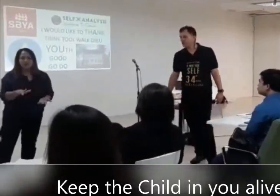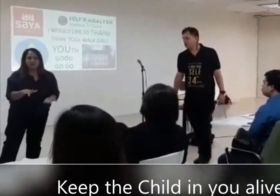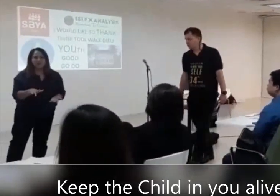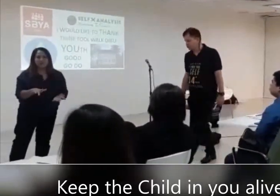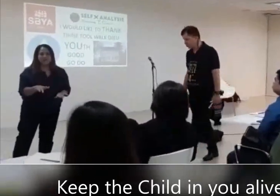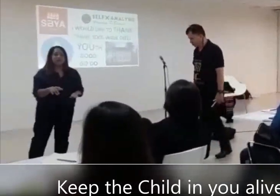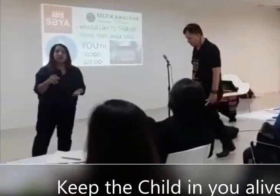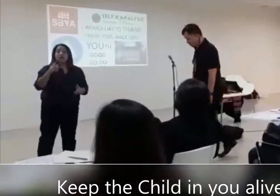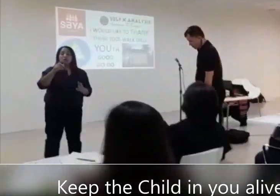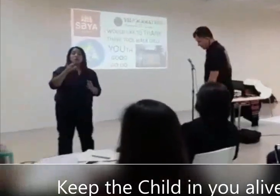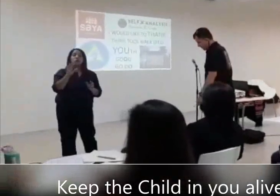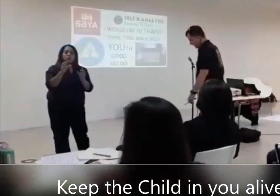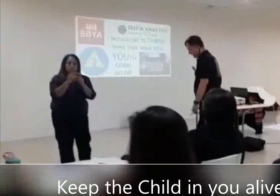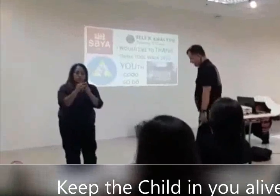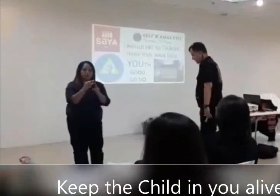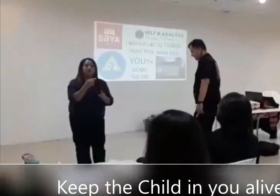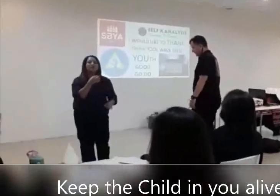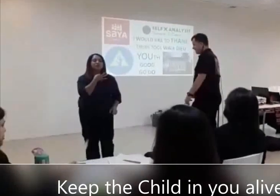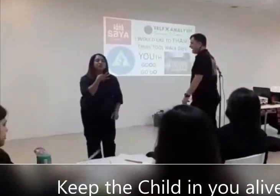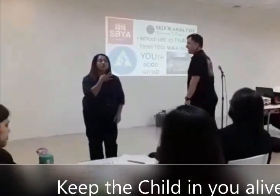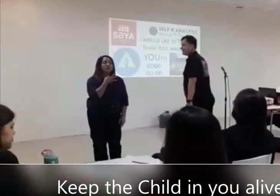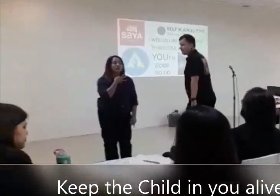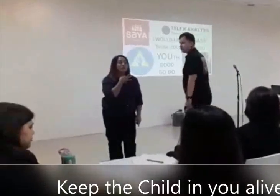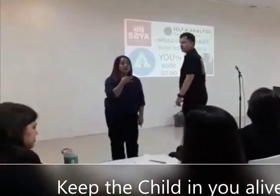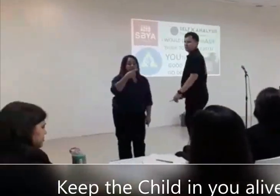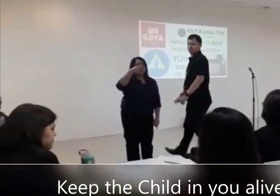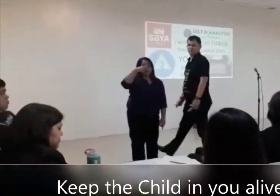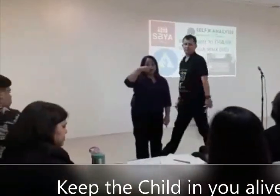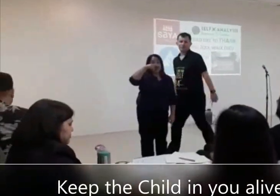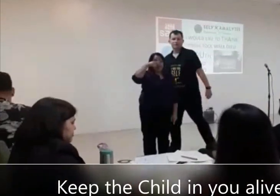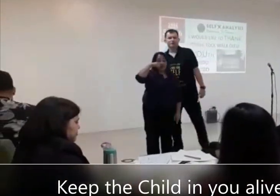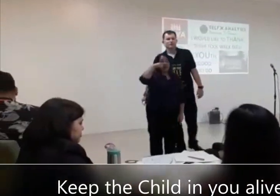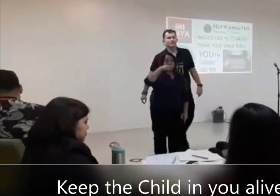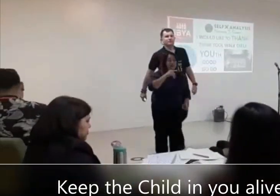The word curious in Thai language